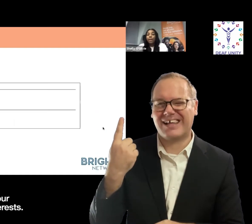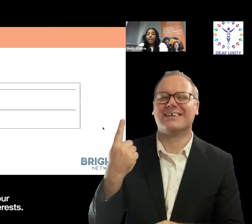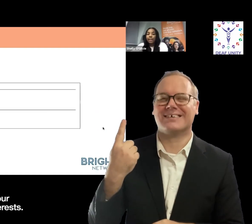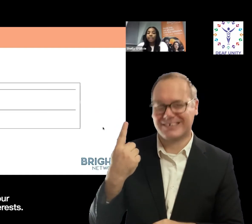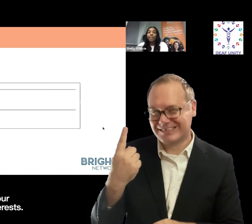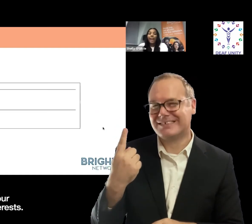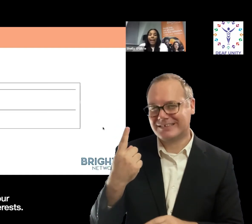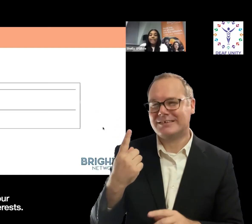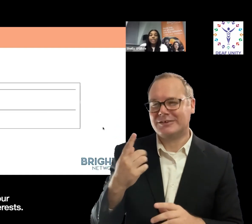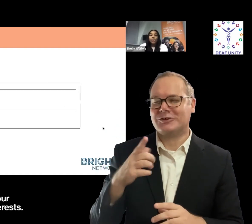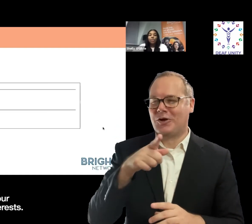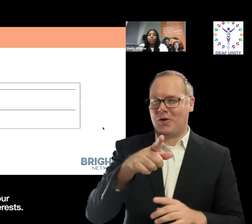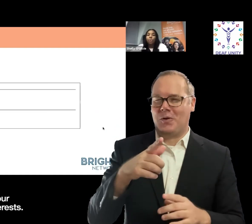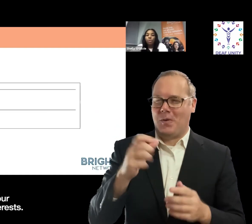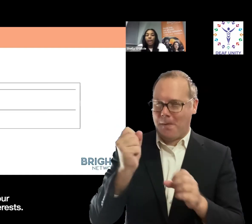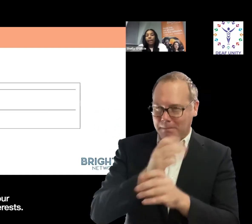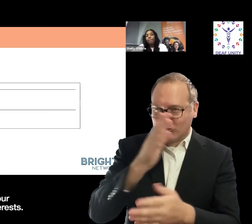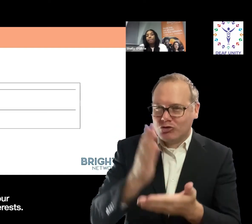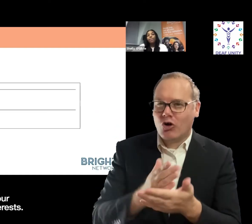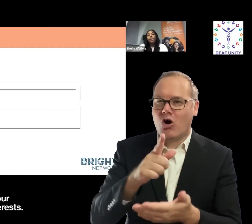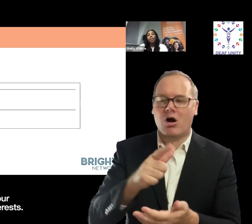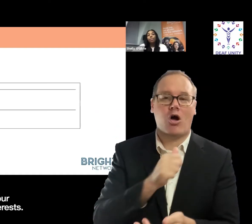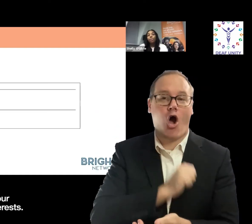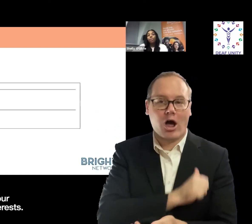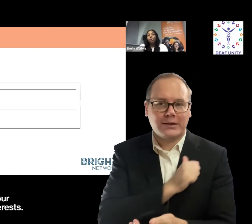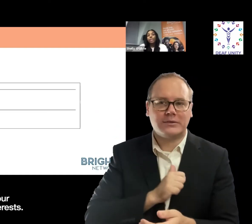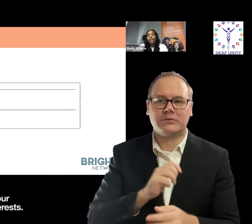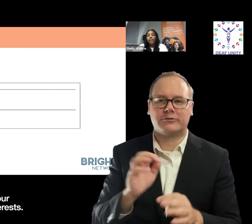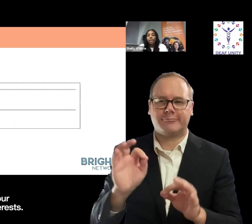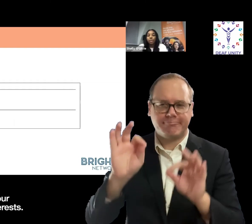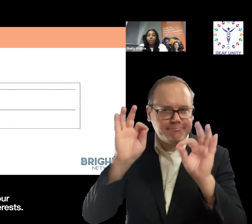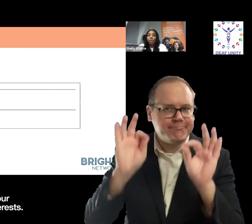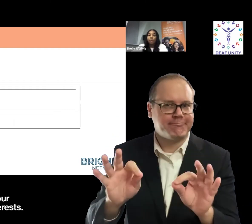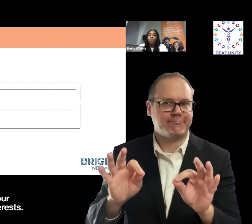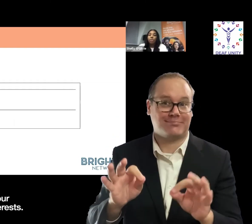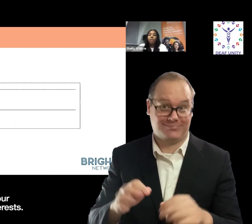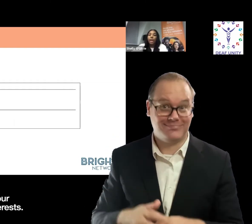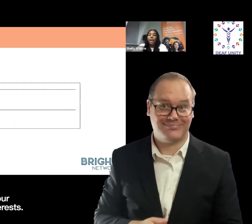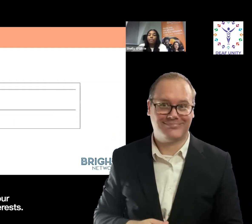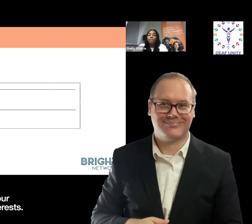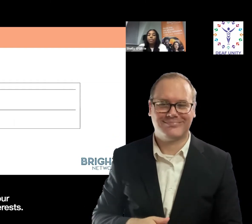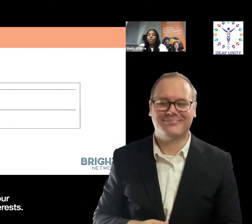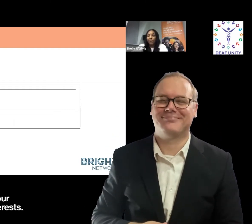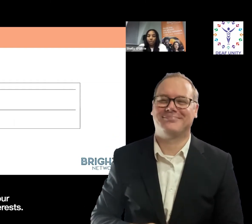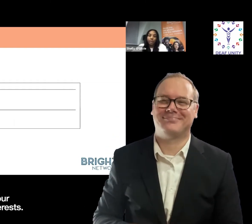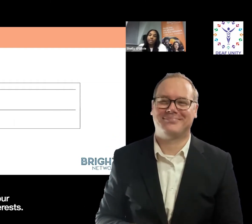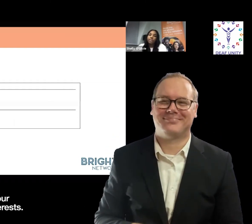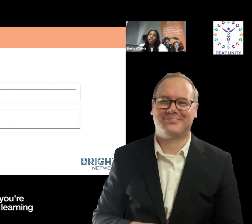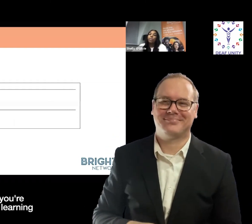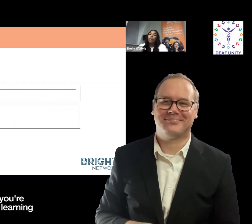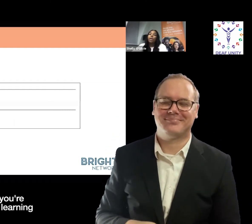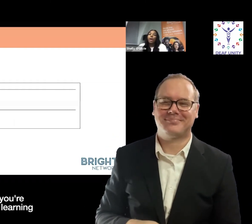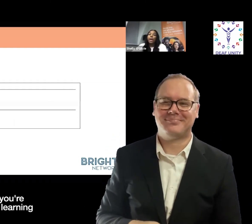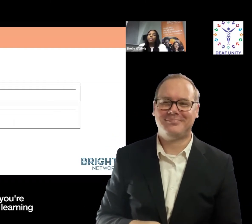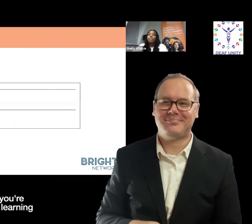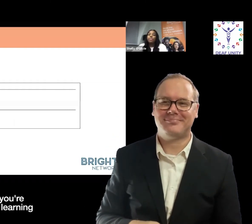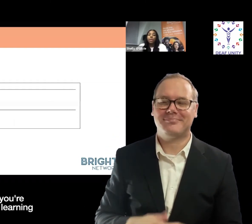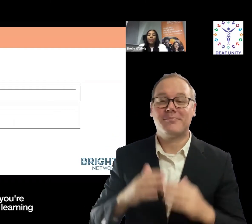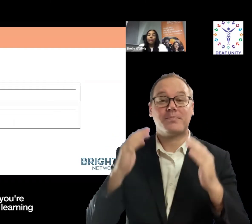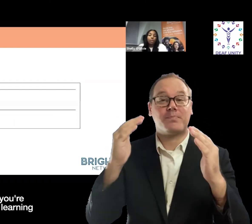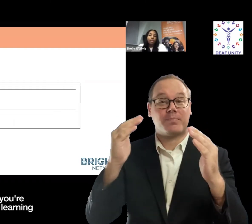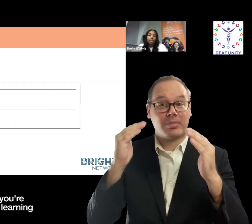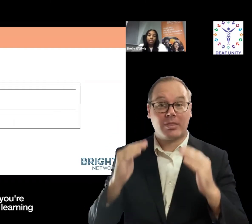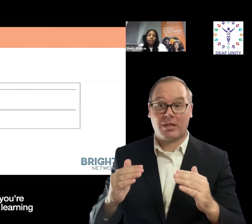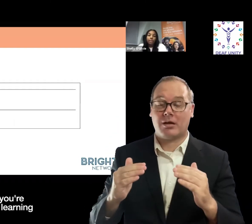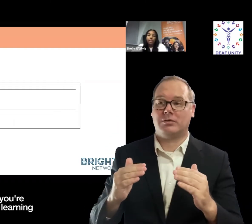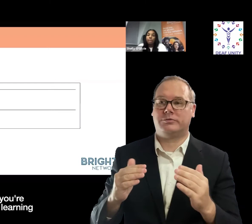And finally, the very end of your CV should focus on your interests. So